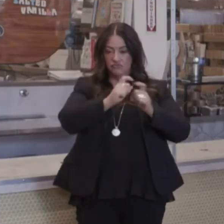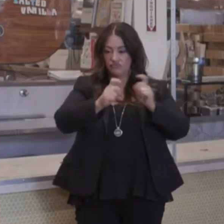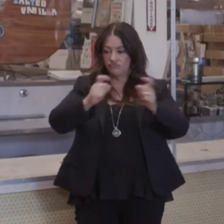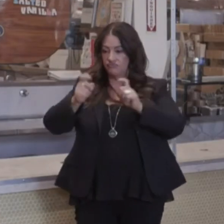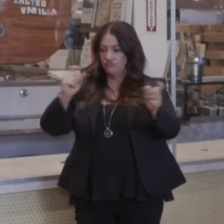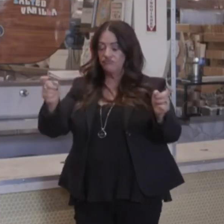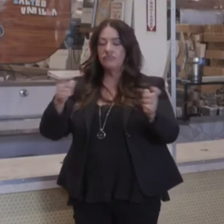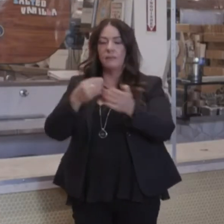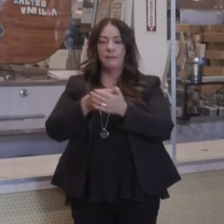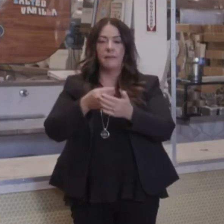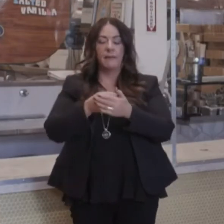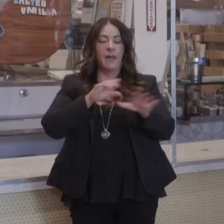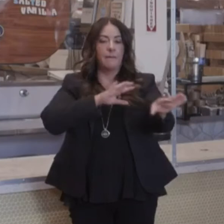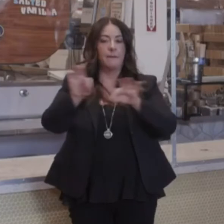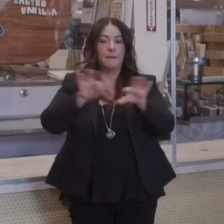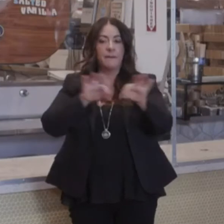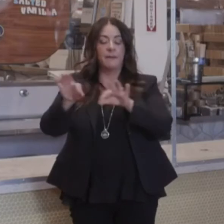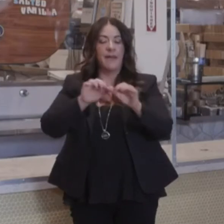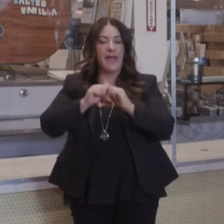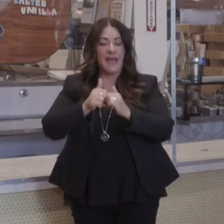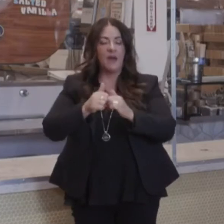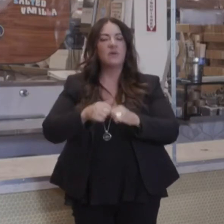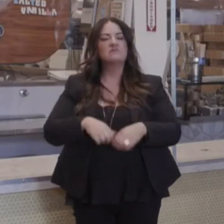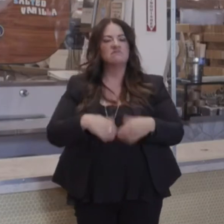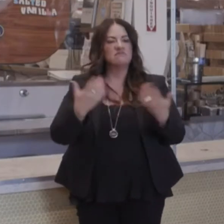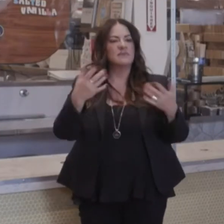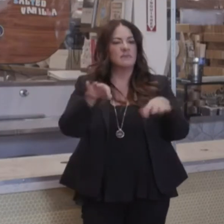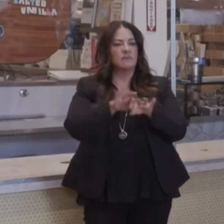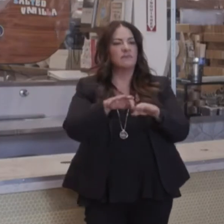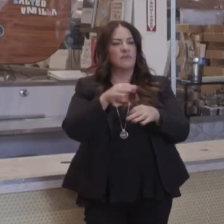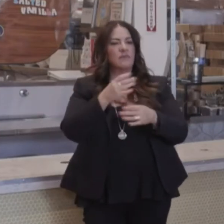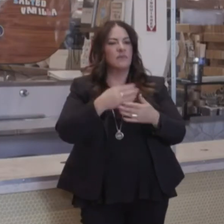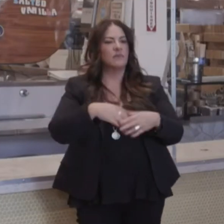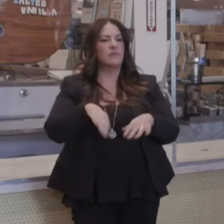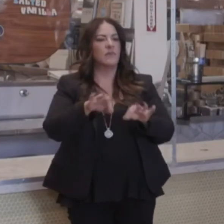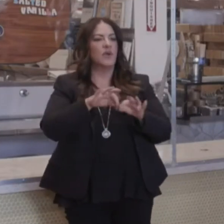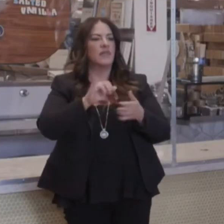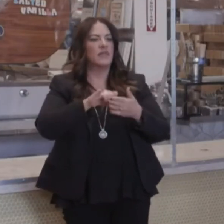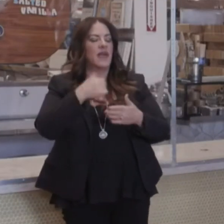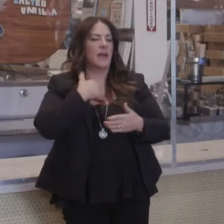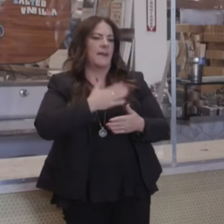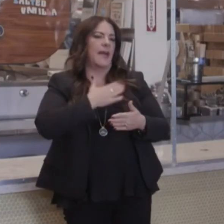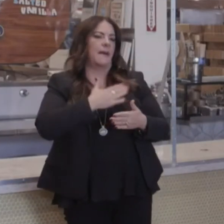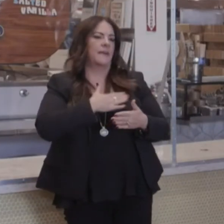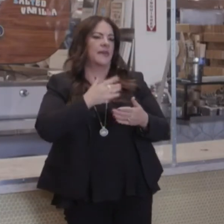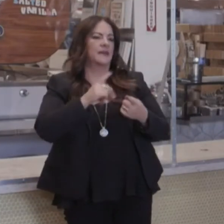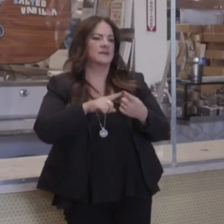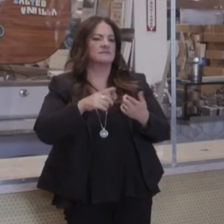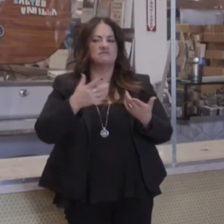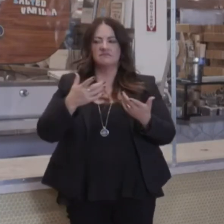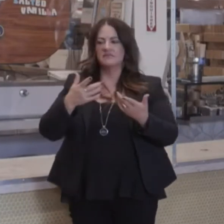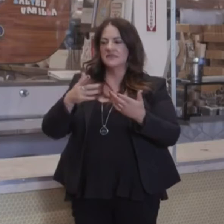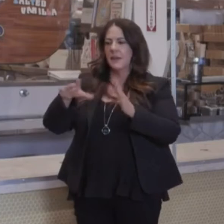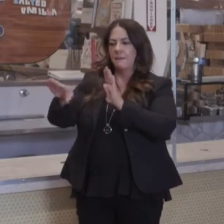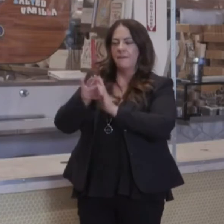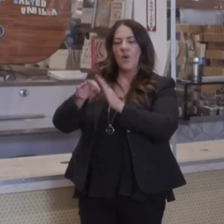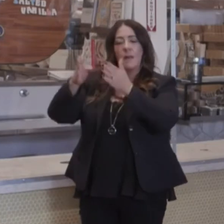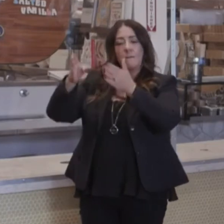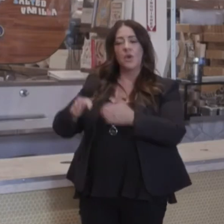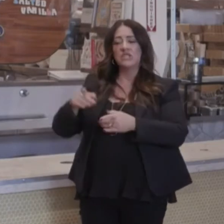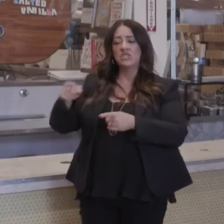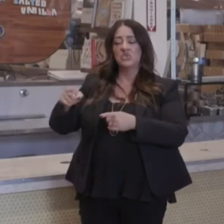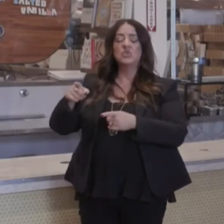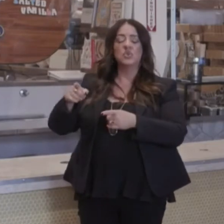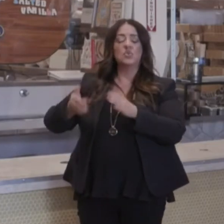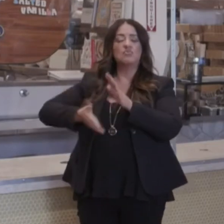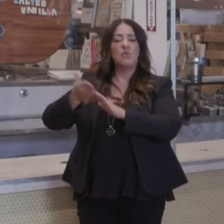not only one of the best, but the Biden administration sadly happily just took her to run the SBA federally.